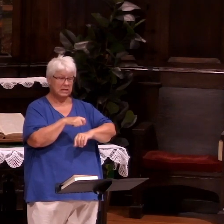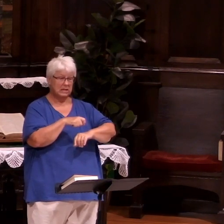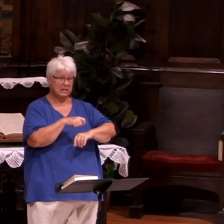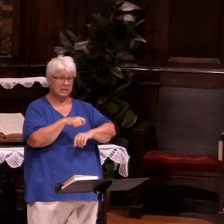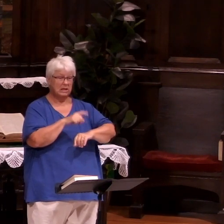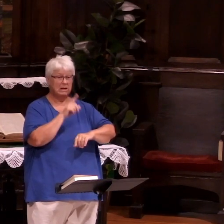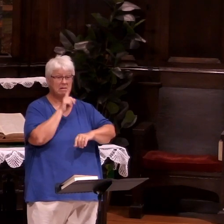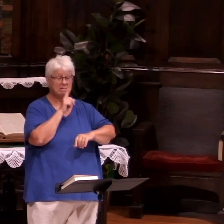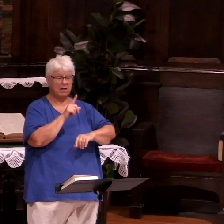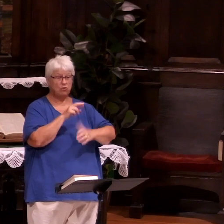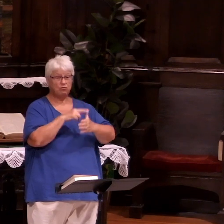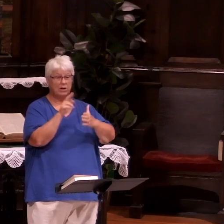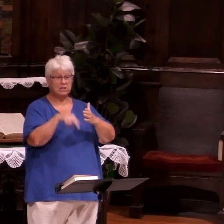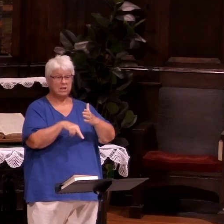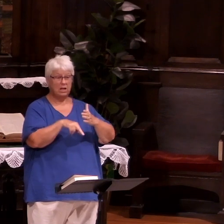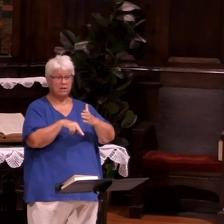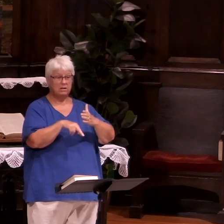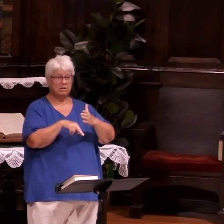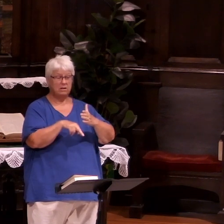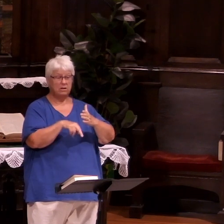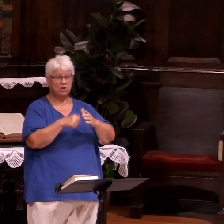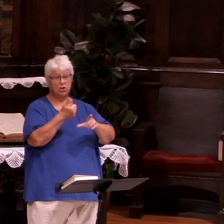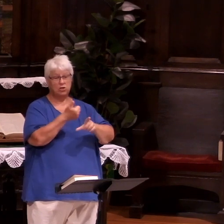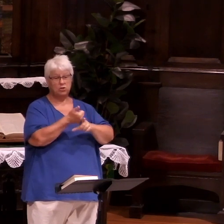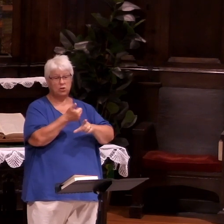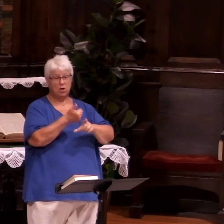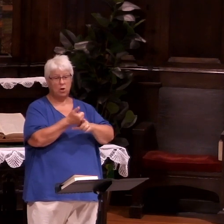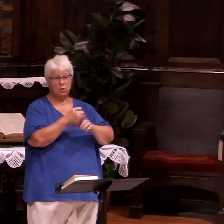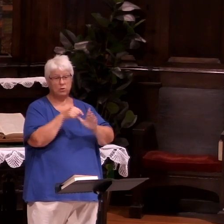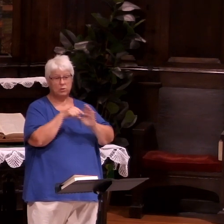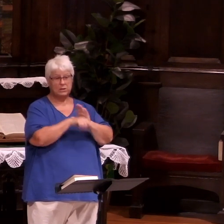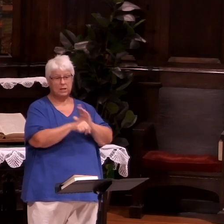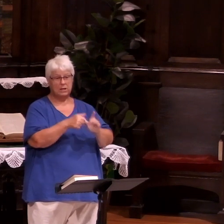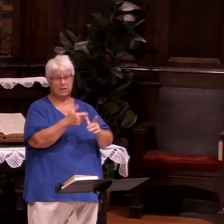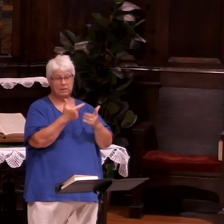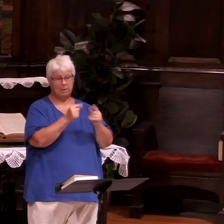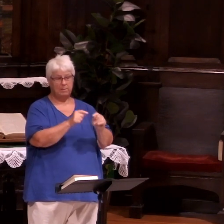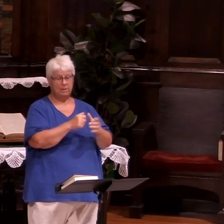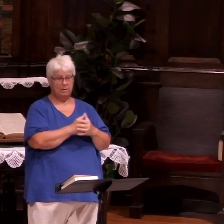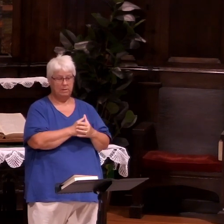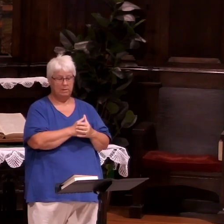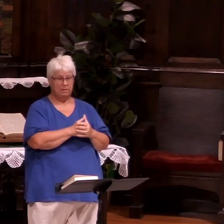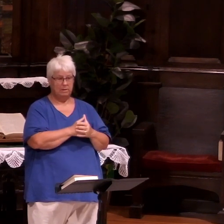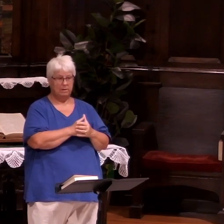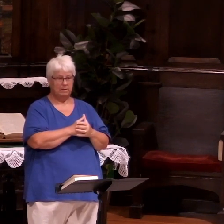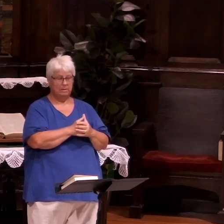was actually the result of his own suicide attempt.